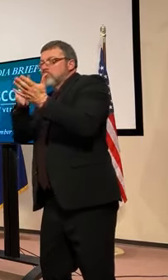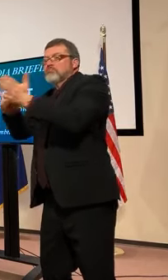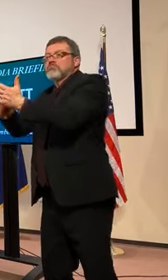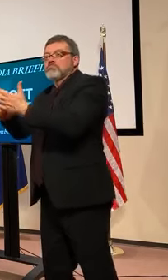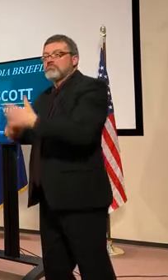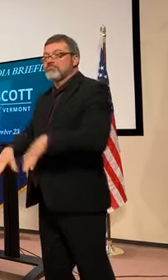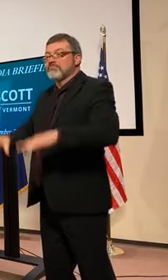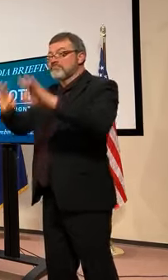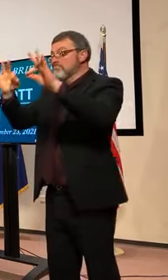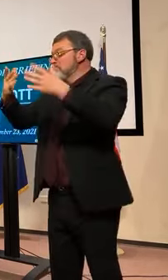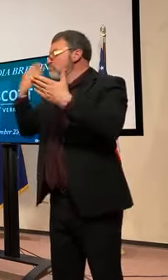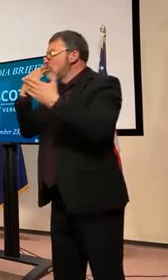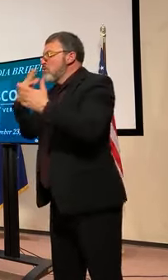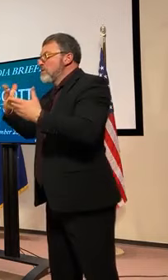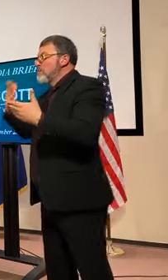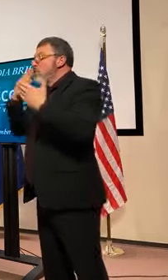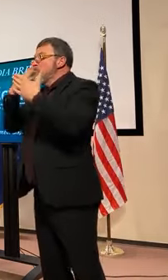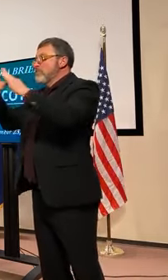Hope you all have a nice Thanksgiving.